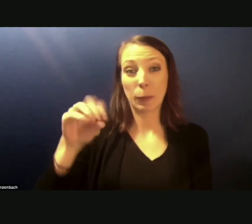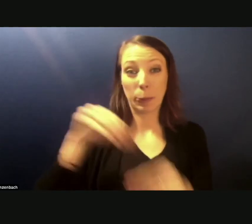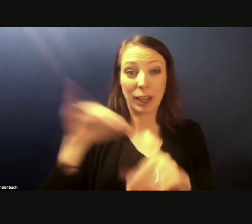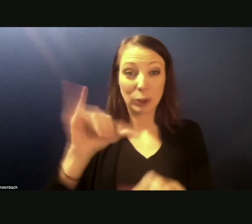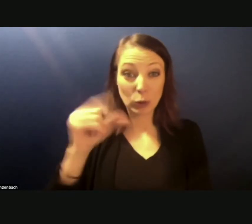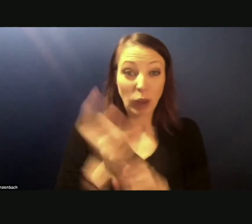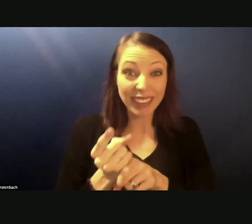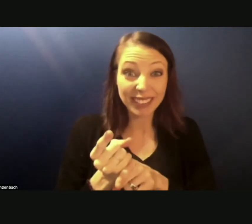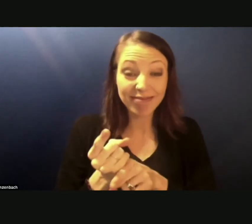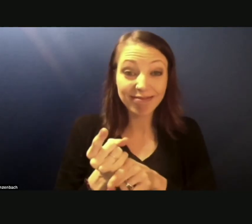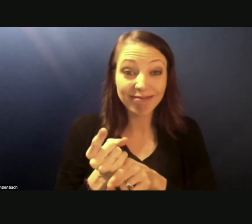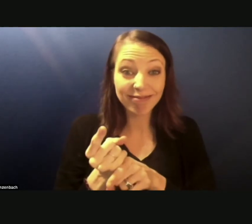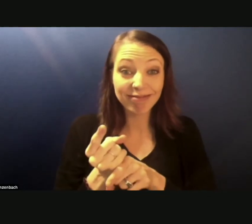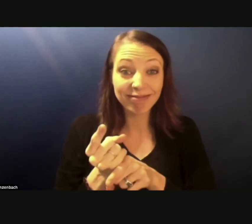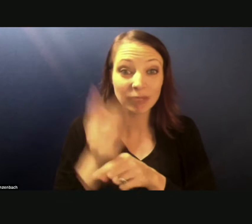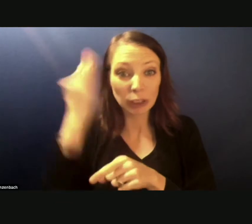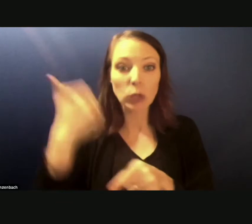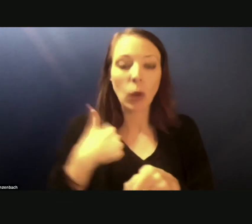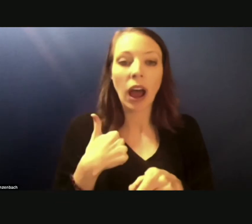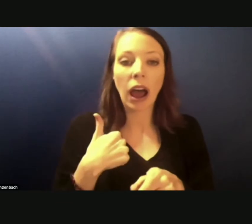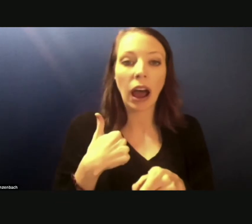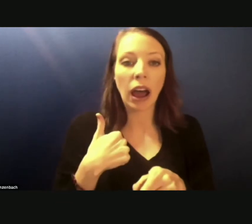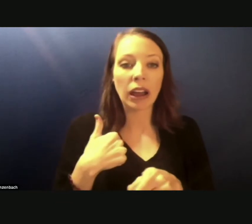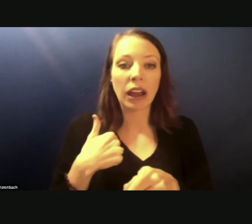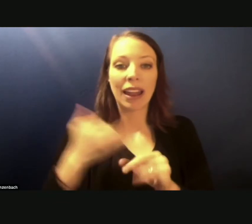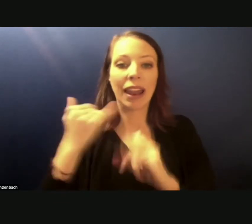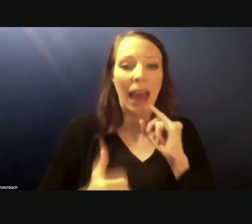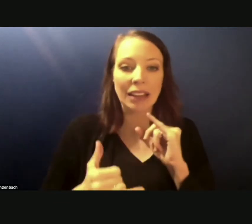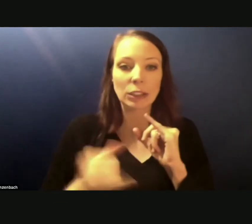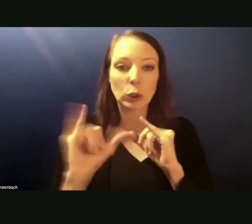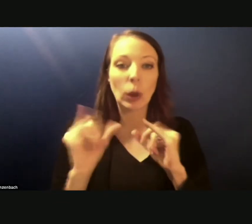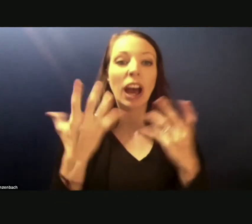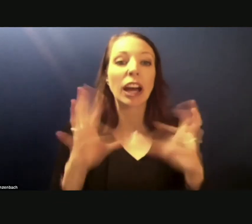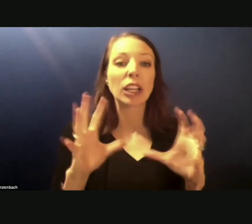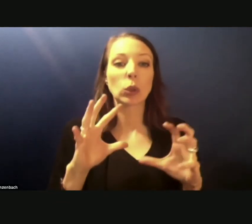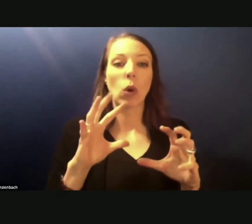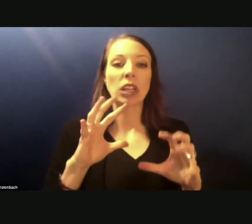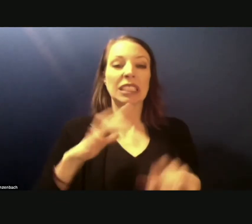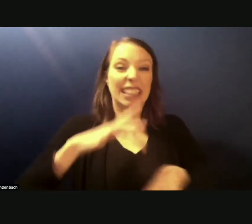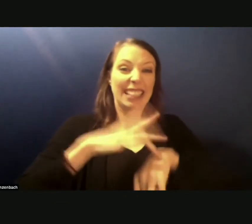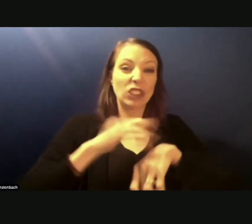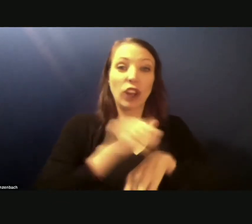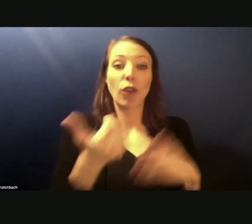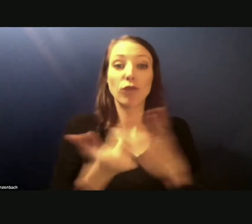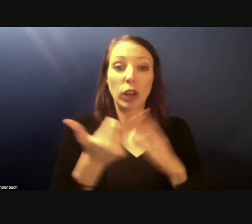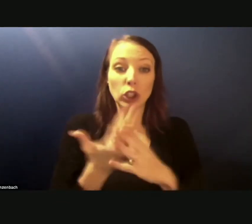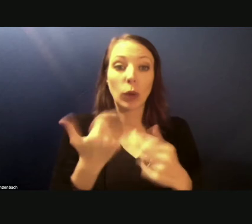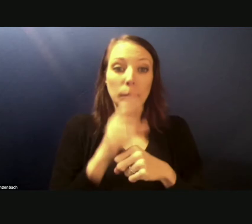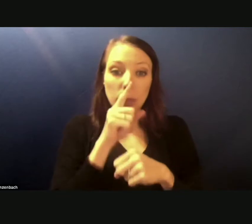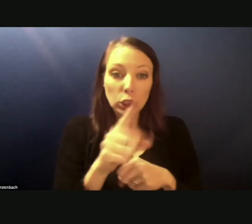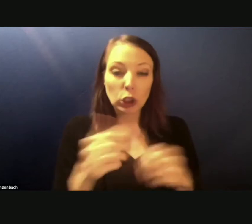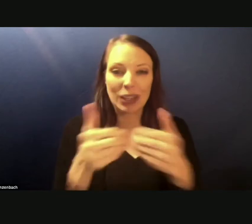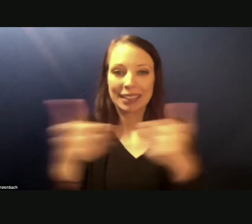Right. And that's why I did it last too, because I don't want stuff all over the place, all over the fresh veggies. You know, you want to kind of keep that separate a